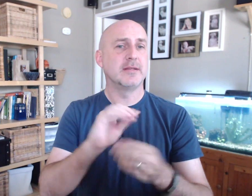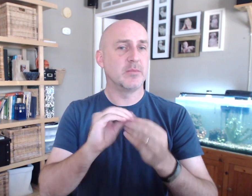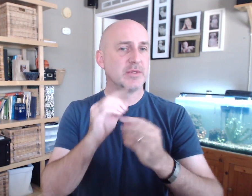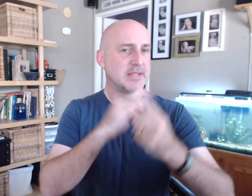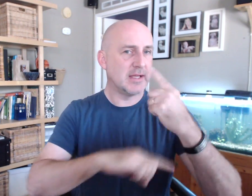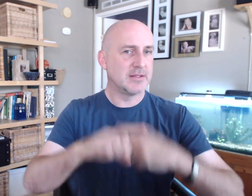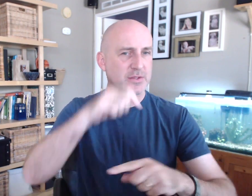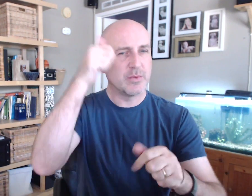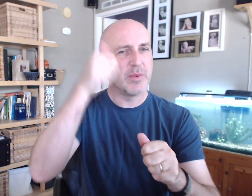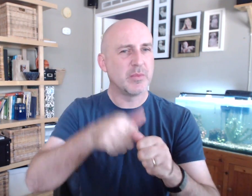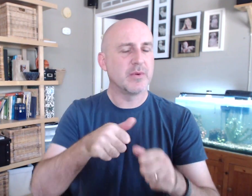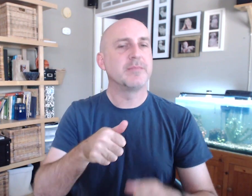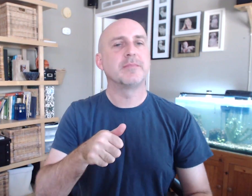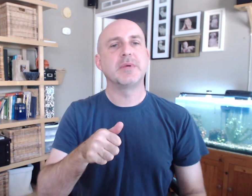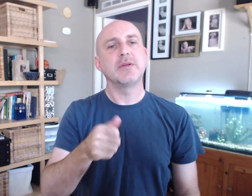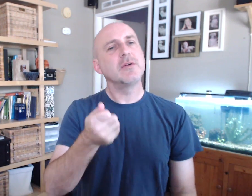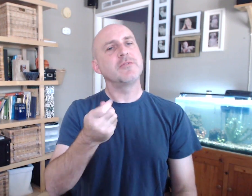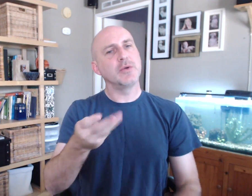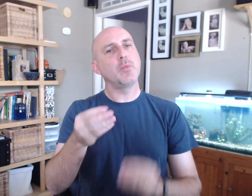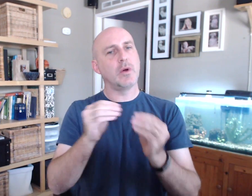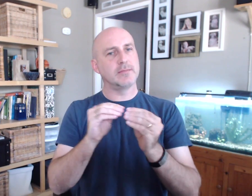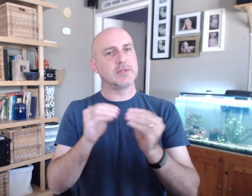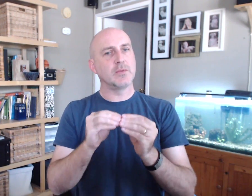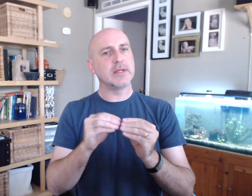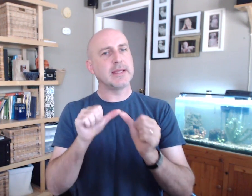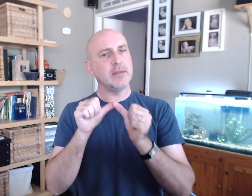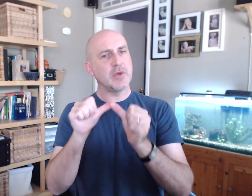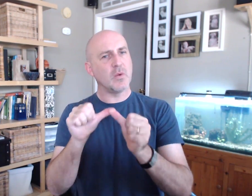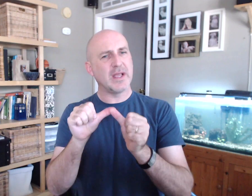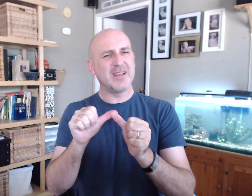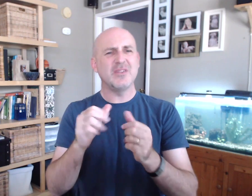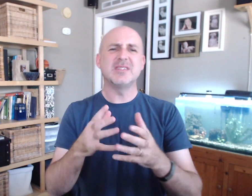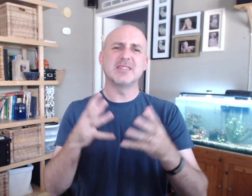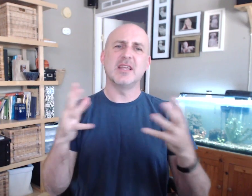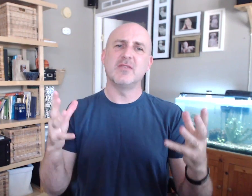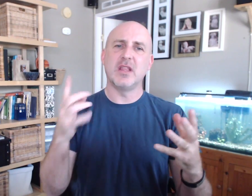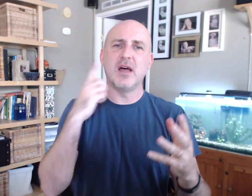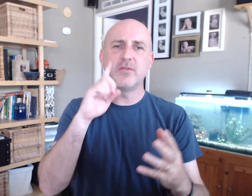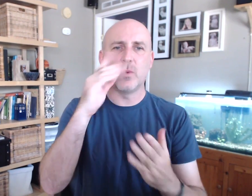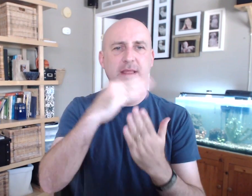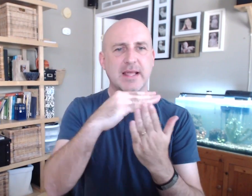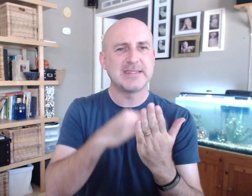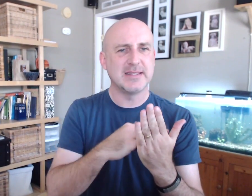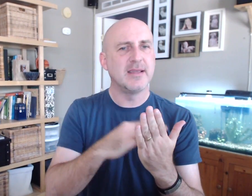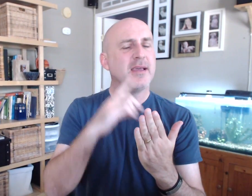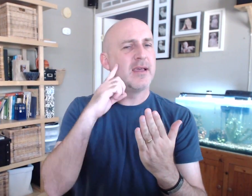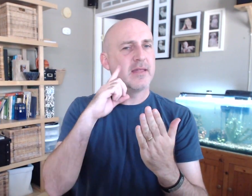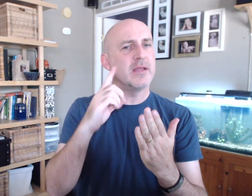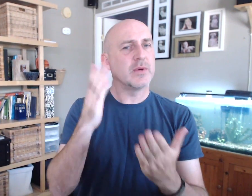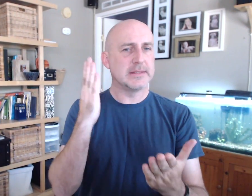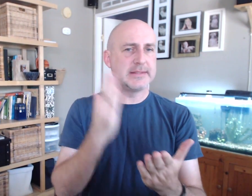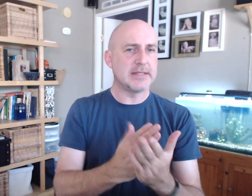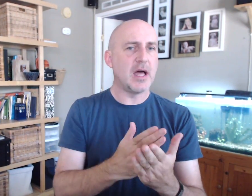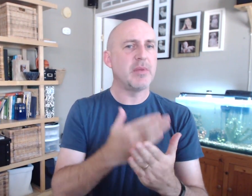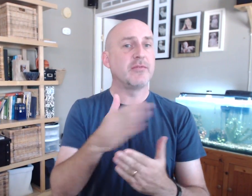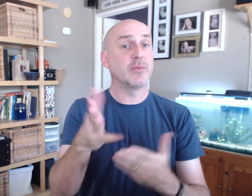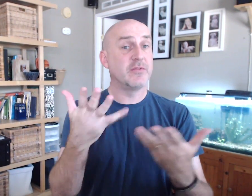number signs to remember. But there are a few more. So we're going to keep going. I know this is kind of a lot for one lesson. I think we're going to stop after we finish